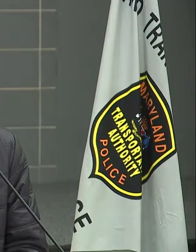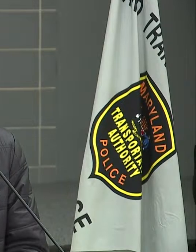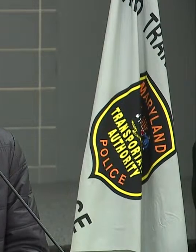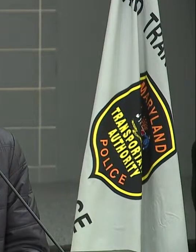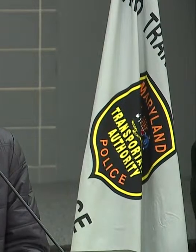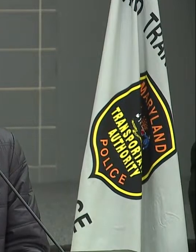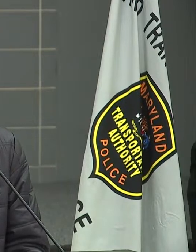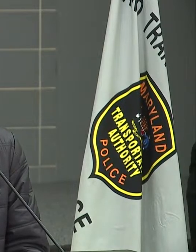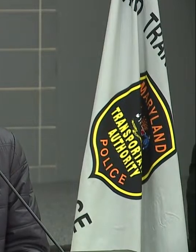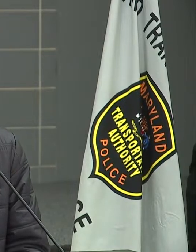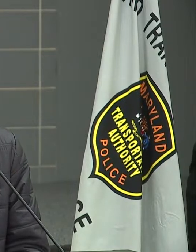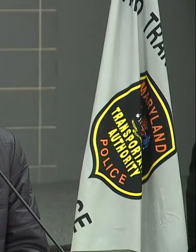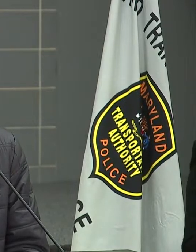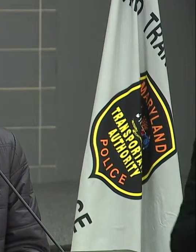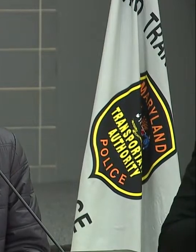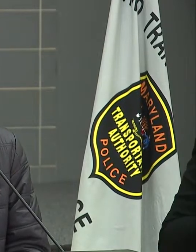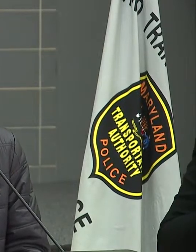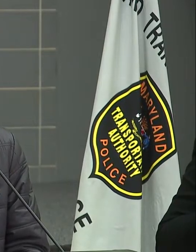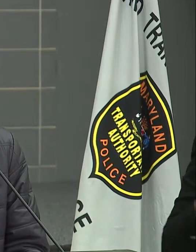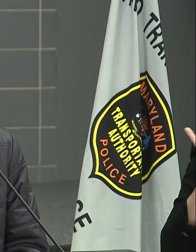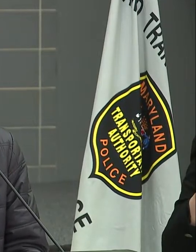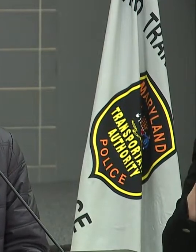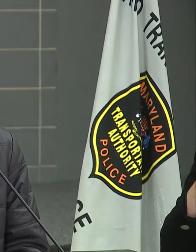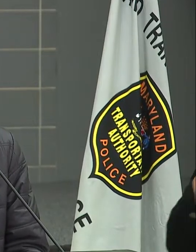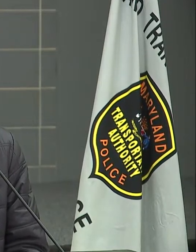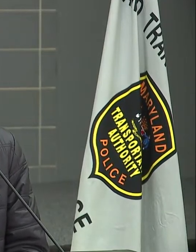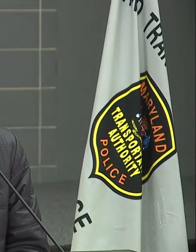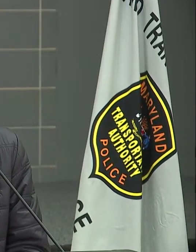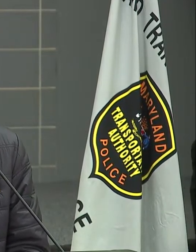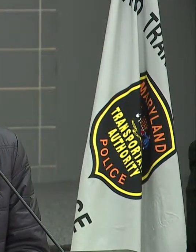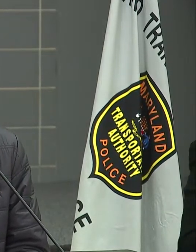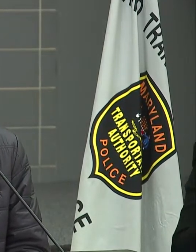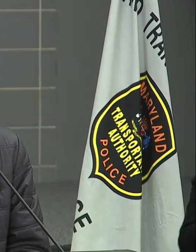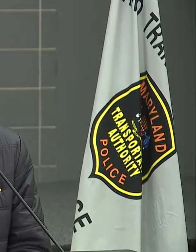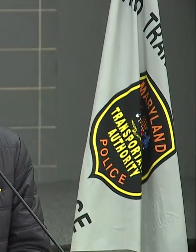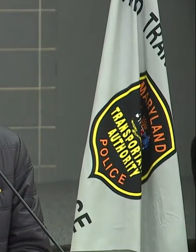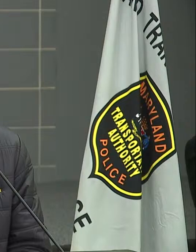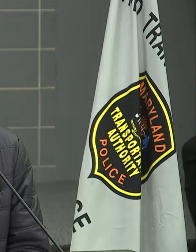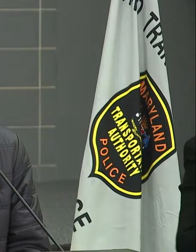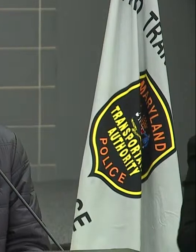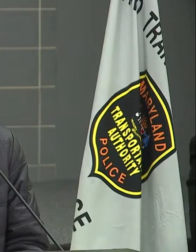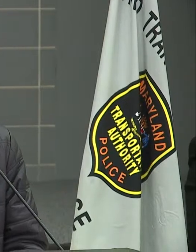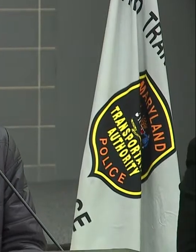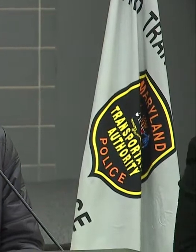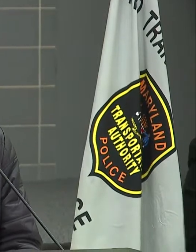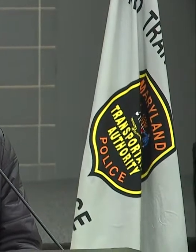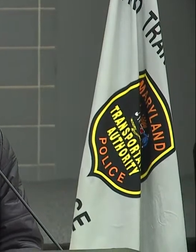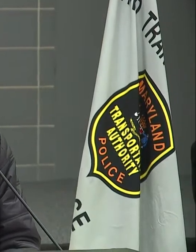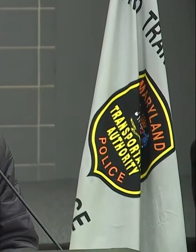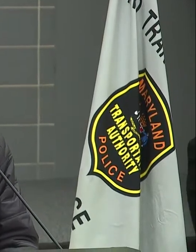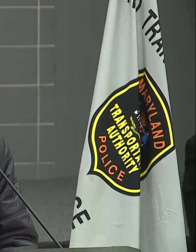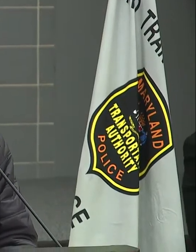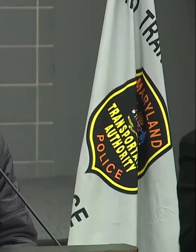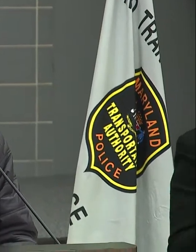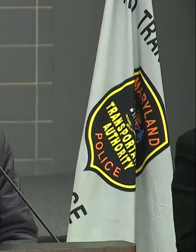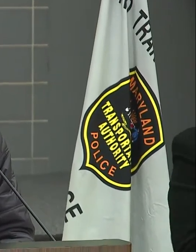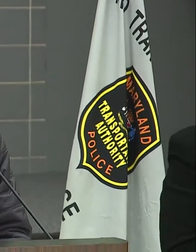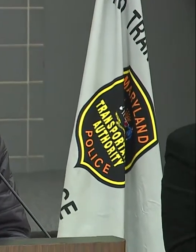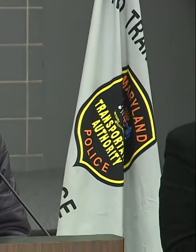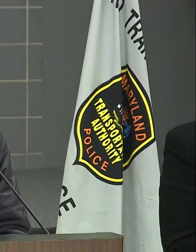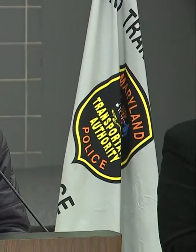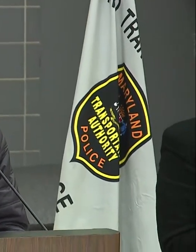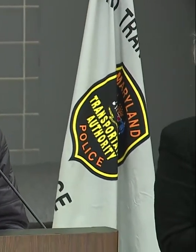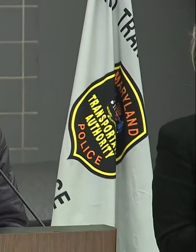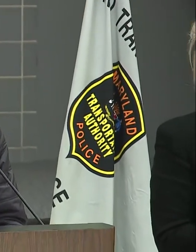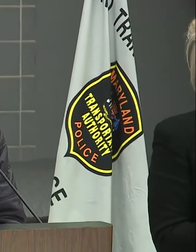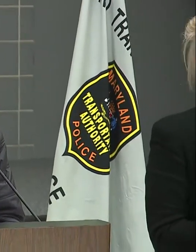moments of this tragedy, in total collaboration with each other. Thank you very much. And with that, we'll go from the point